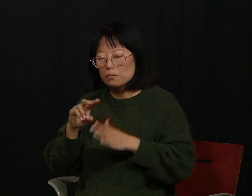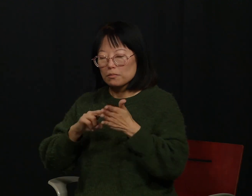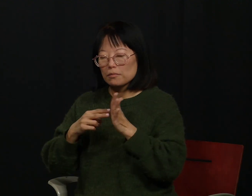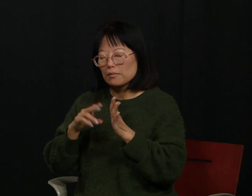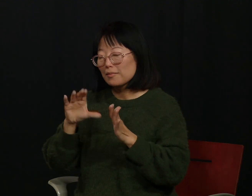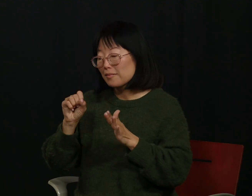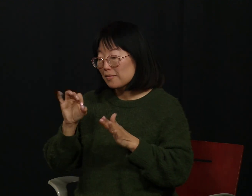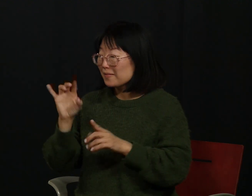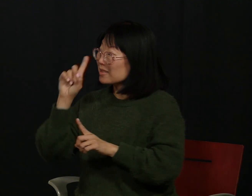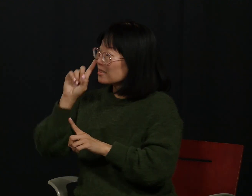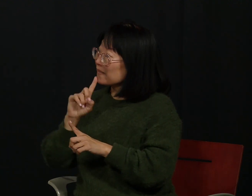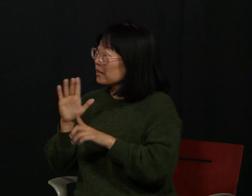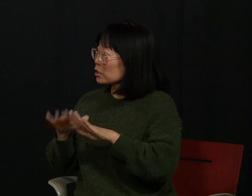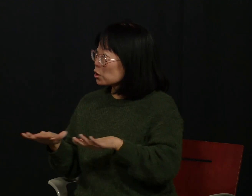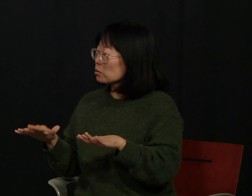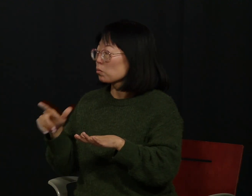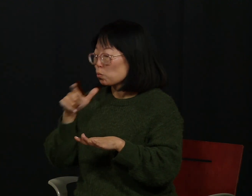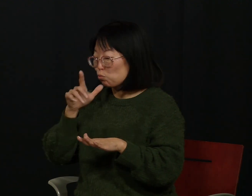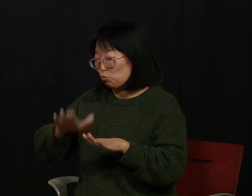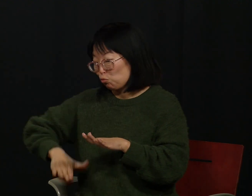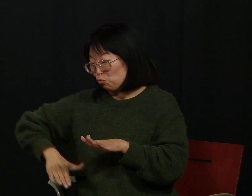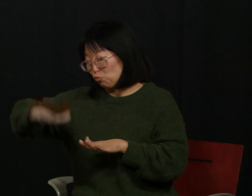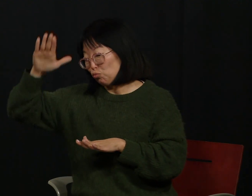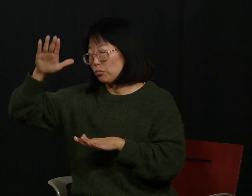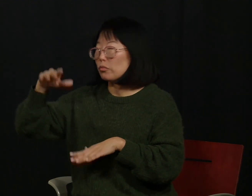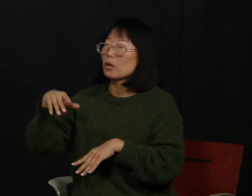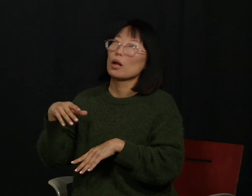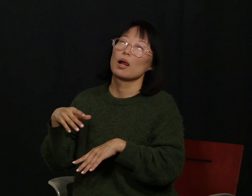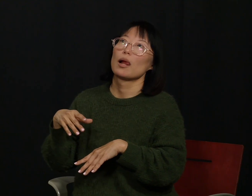so what that means is the deaf children are raised.